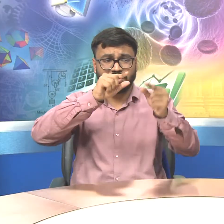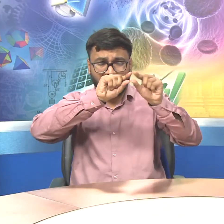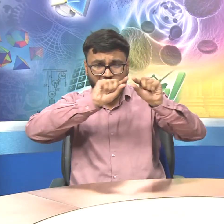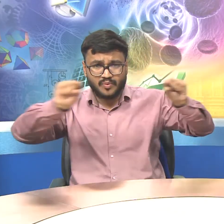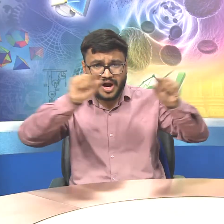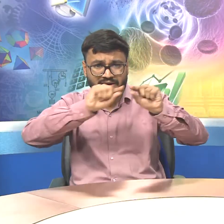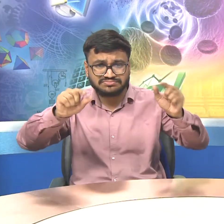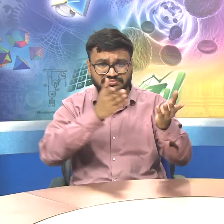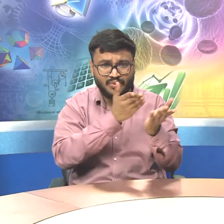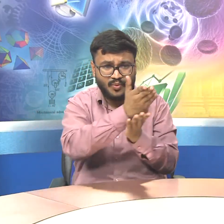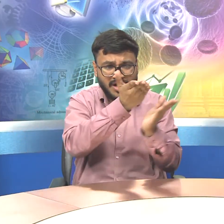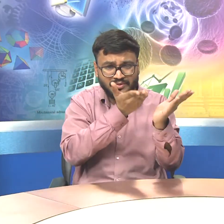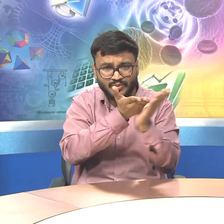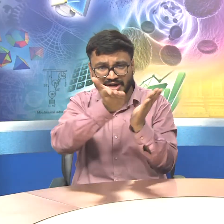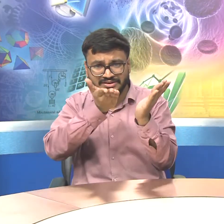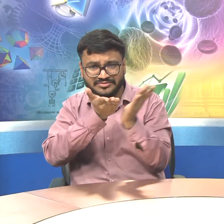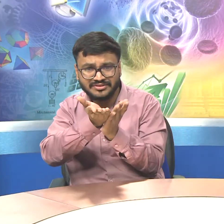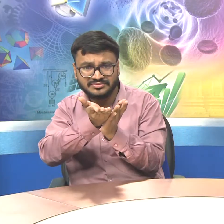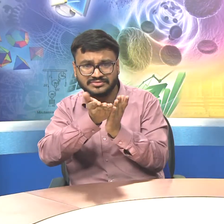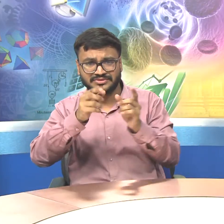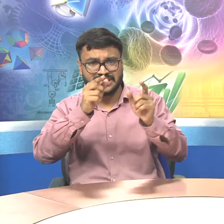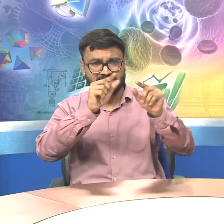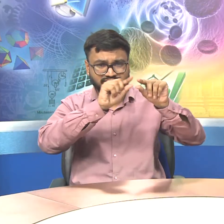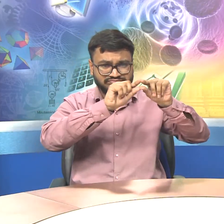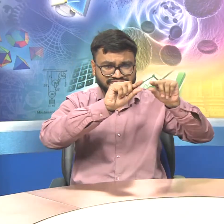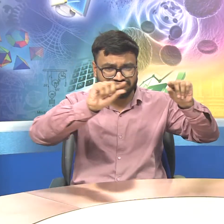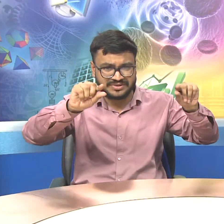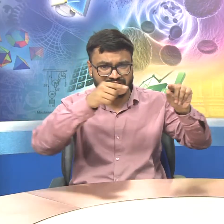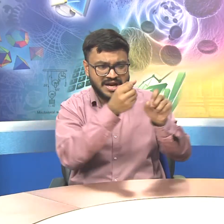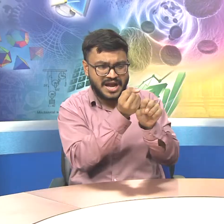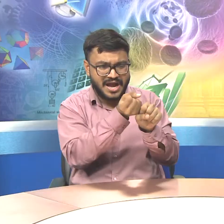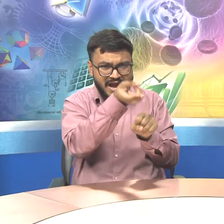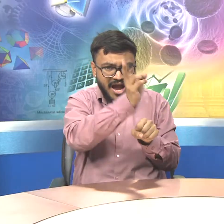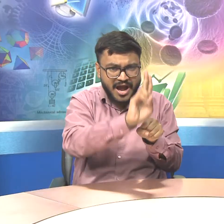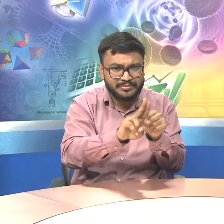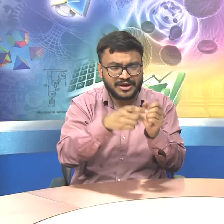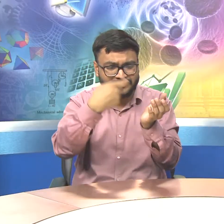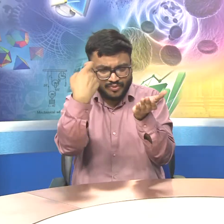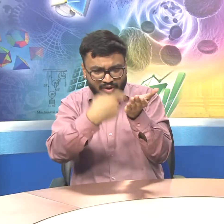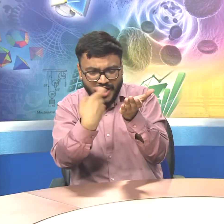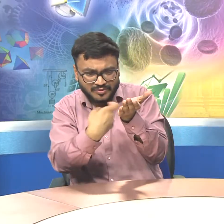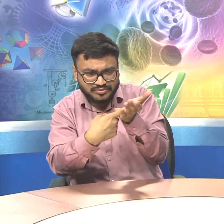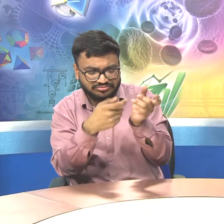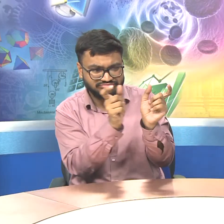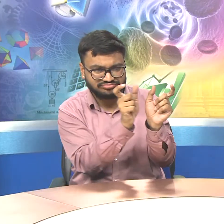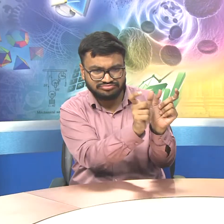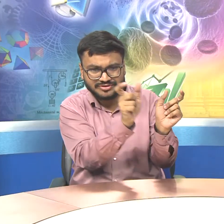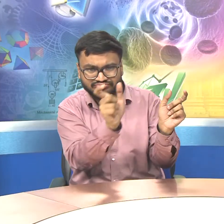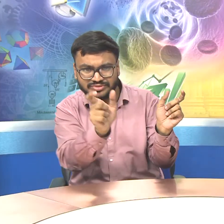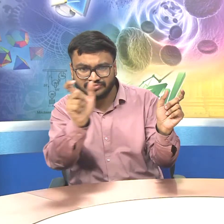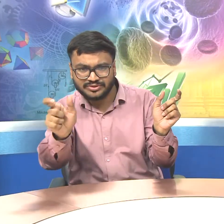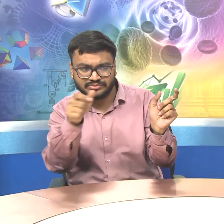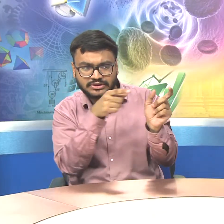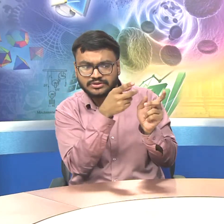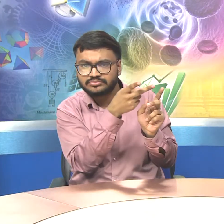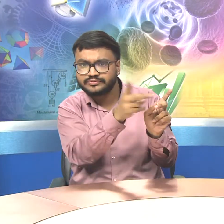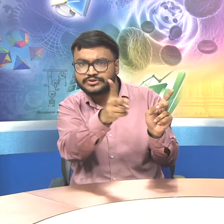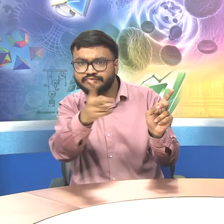We will look at each sentence type and understand the grammar rules.